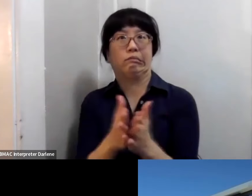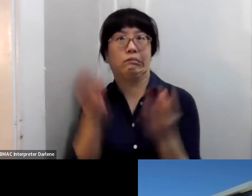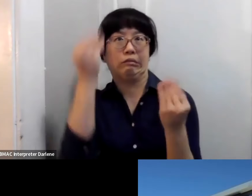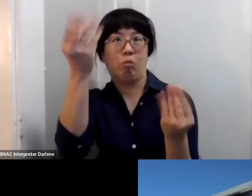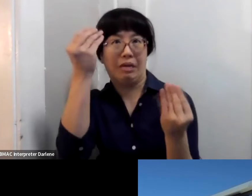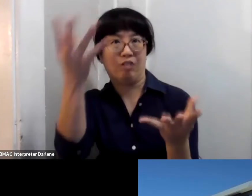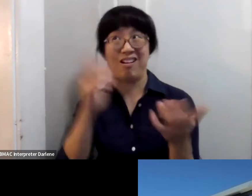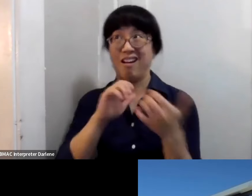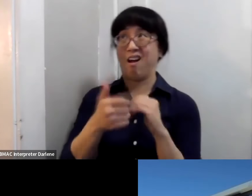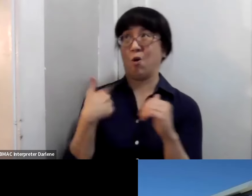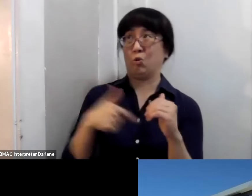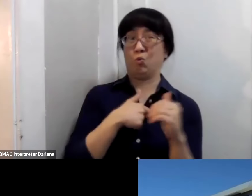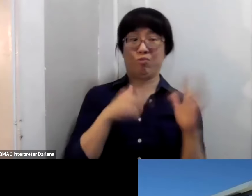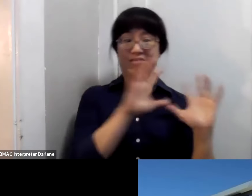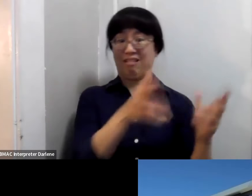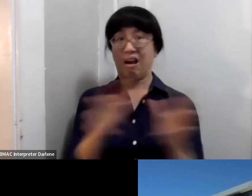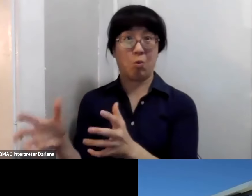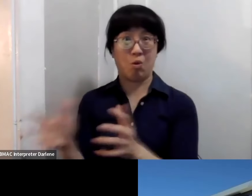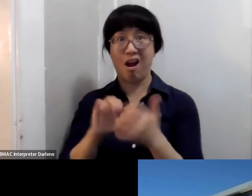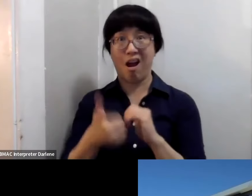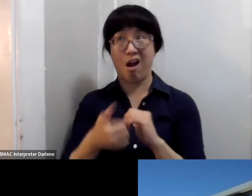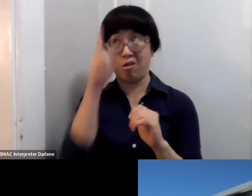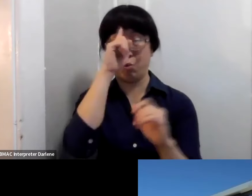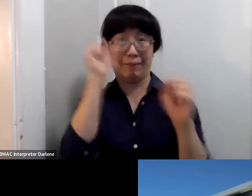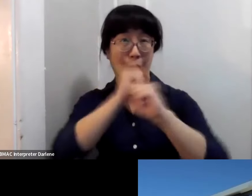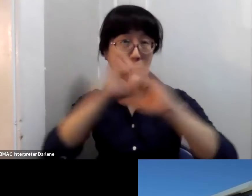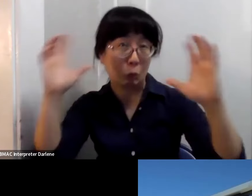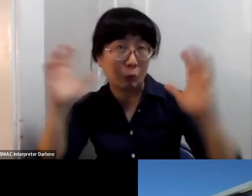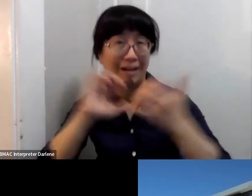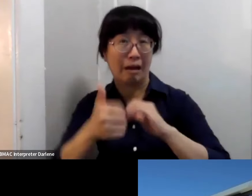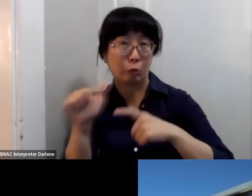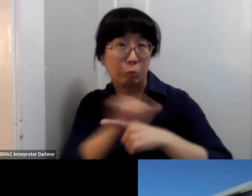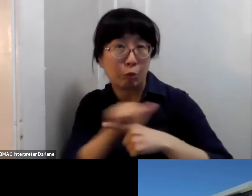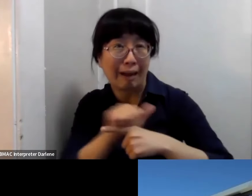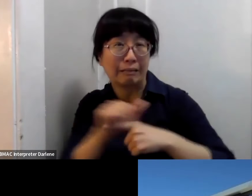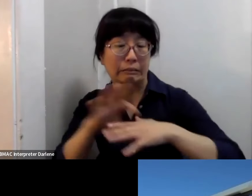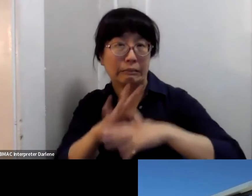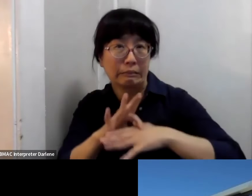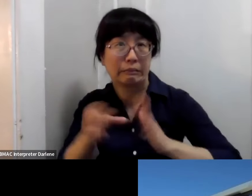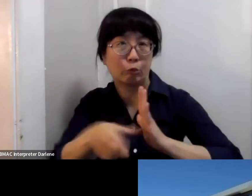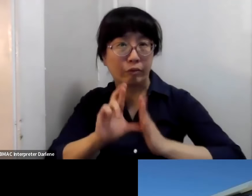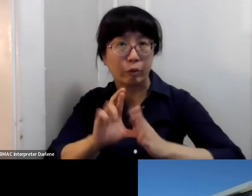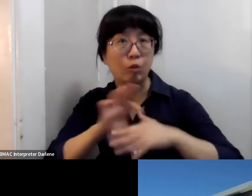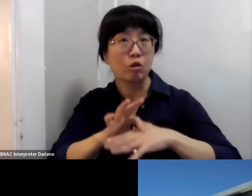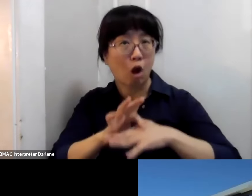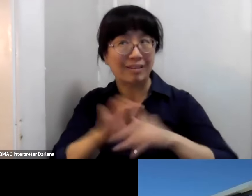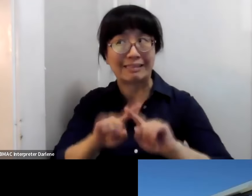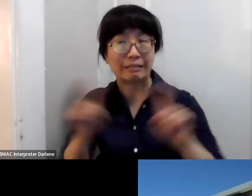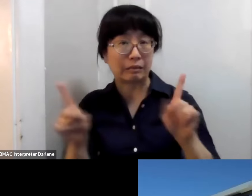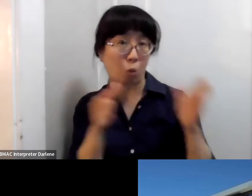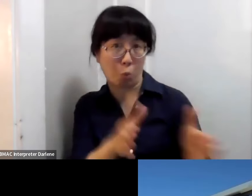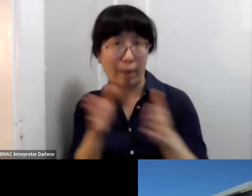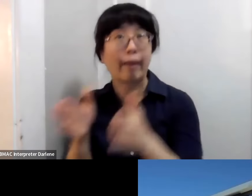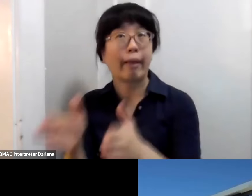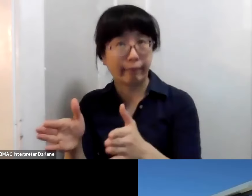about how do we categorize, how can we visualize, how can we practice content, like reviewing this content in different ways to just help